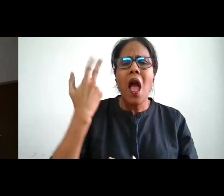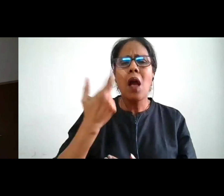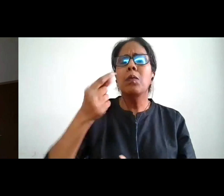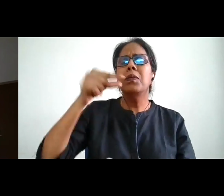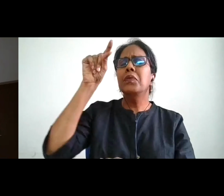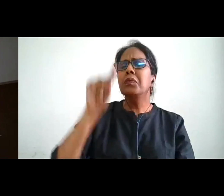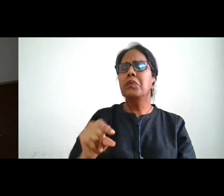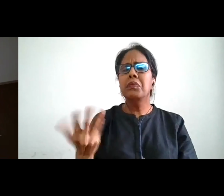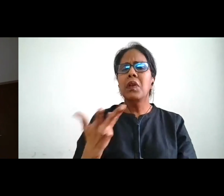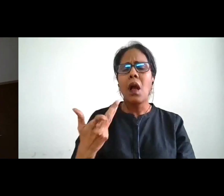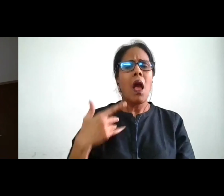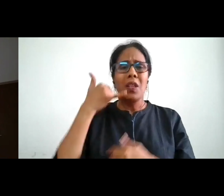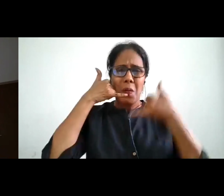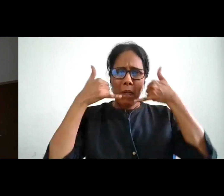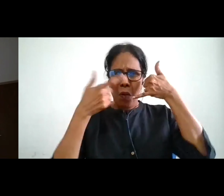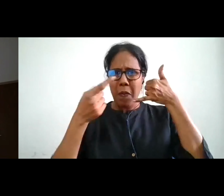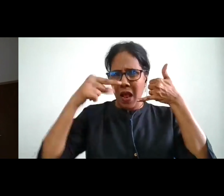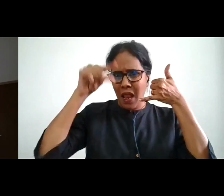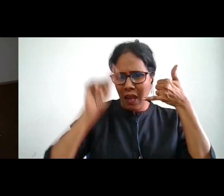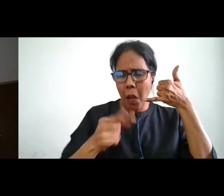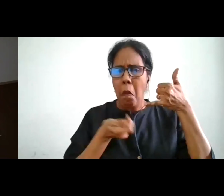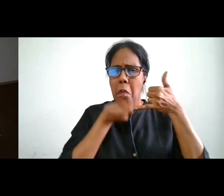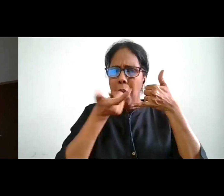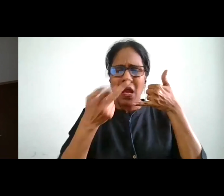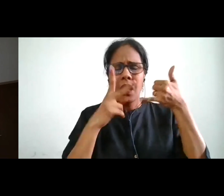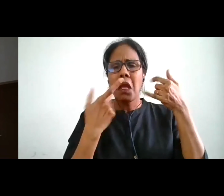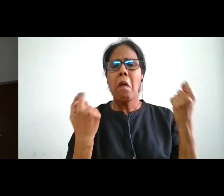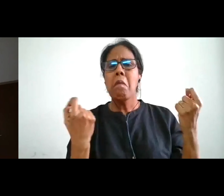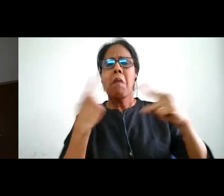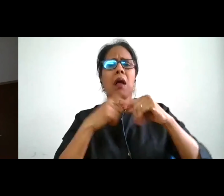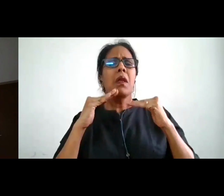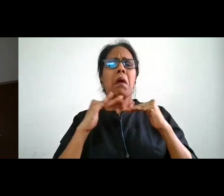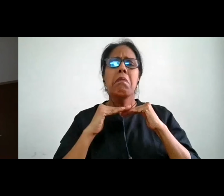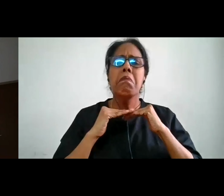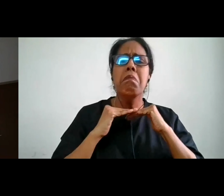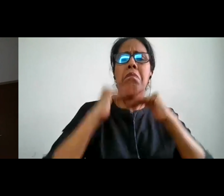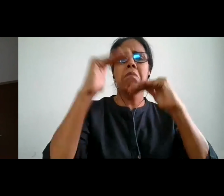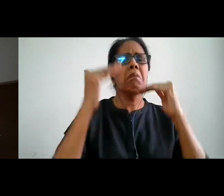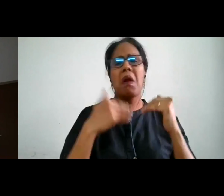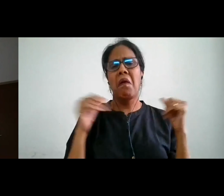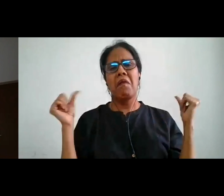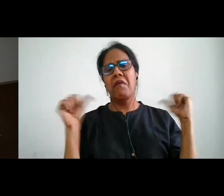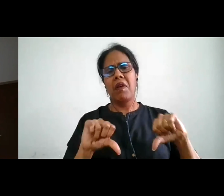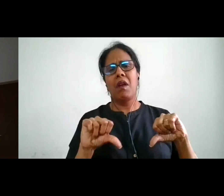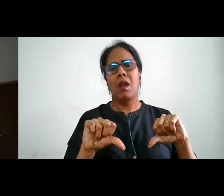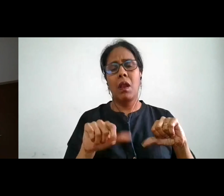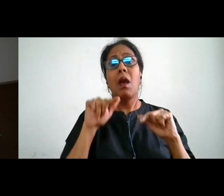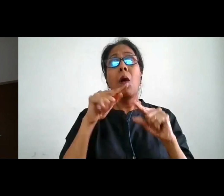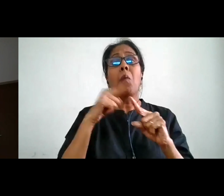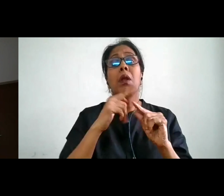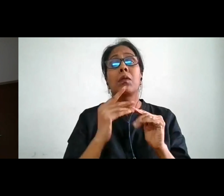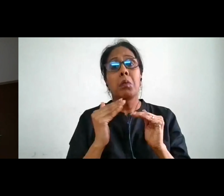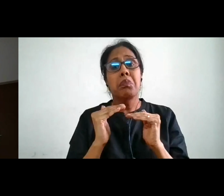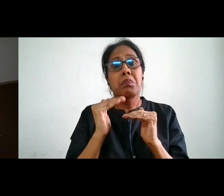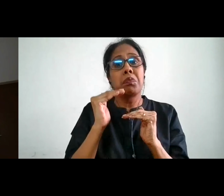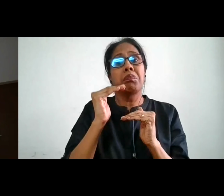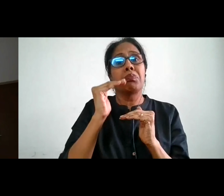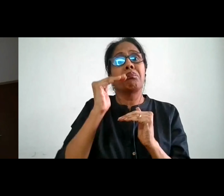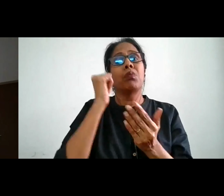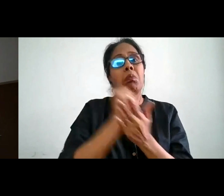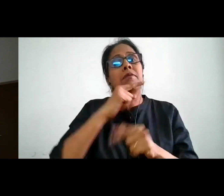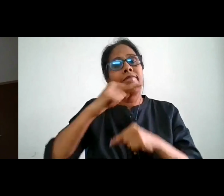tariffs cannot sustain. They are not viable. And therefore, they are continually rising and have to rise further. if we are